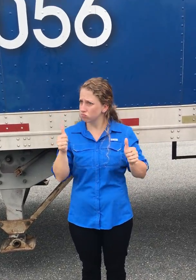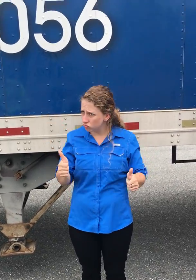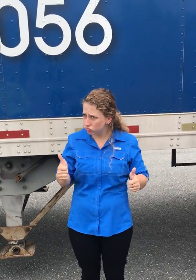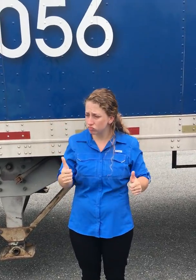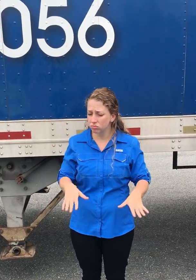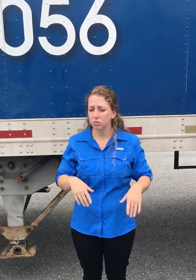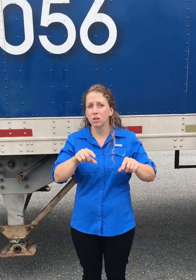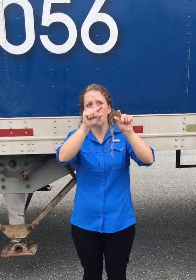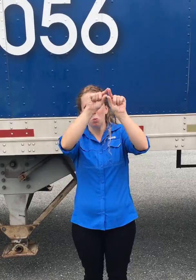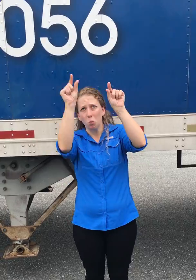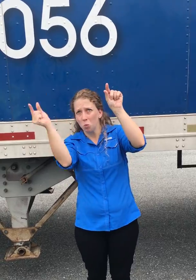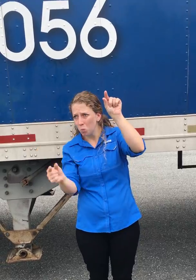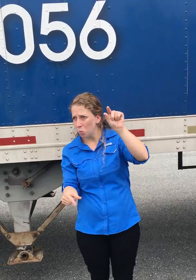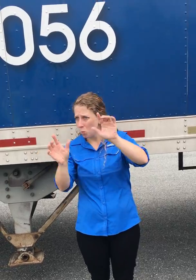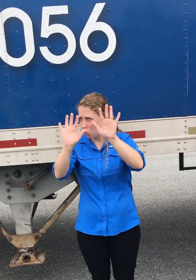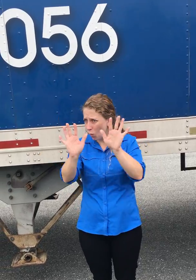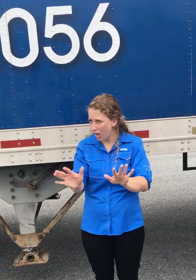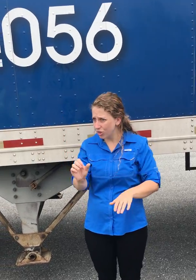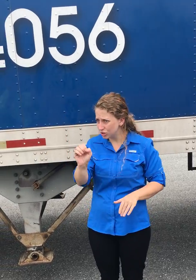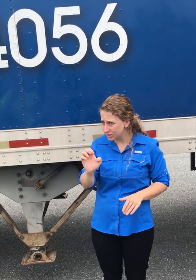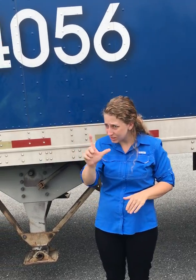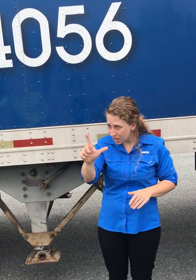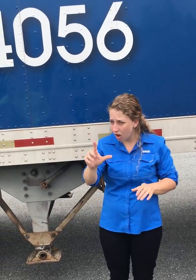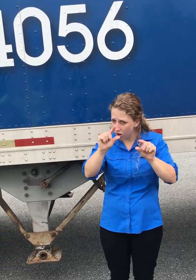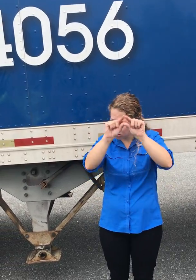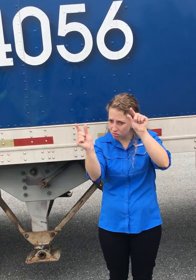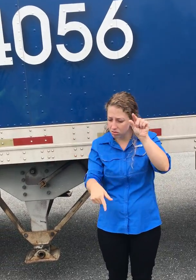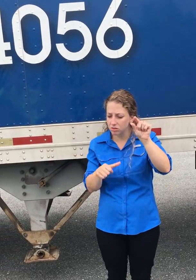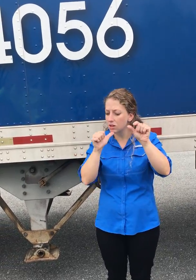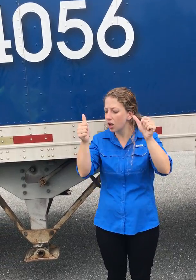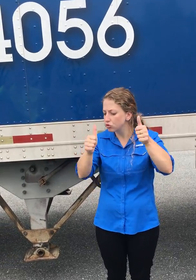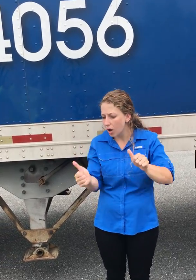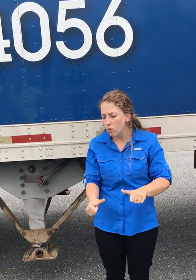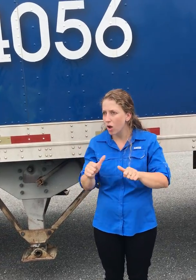sure that that weather seal in there is intact. It's not dry rot or torn or missing.